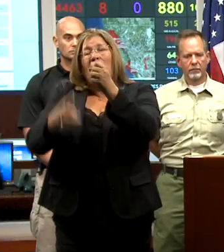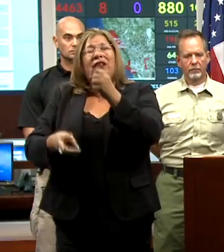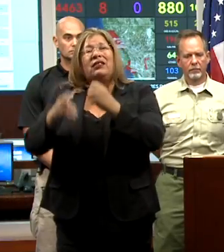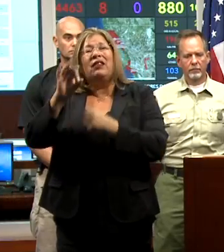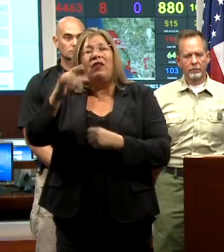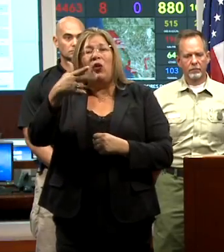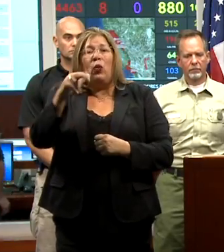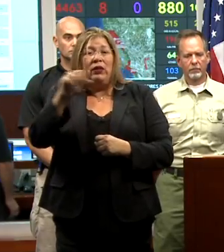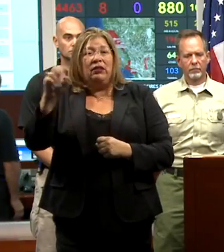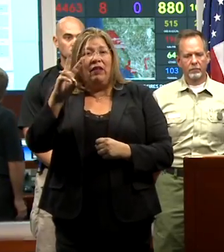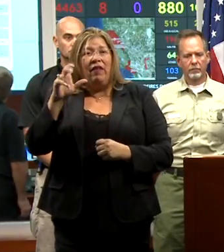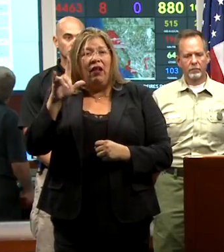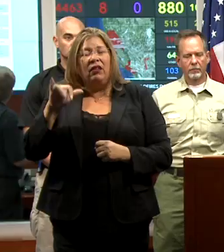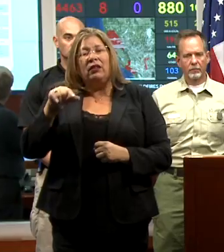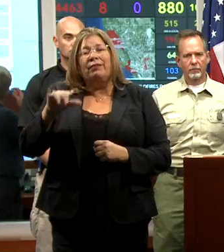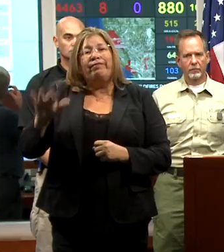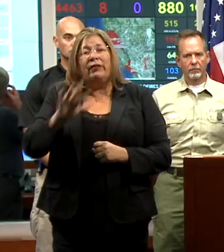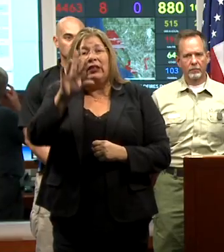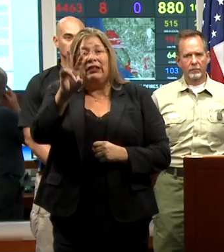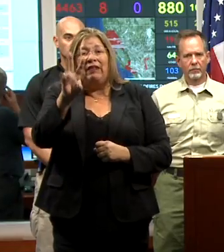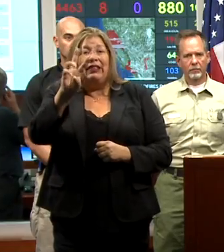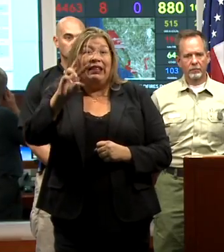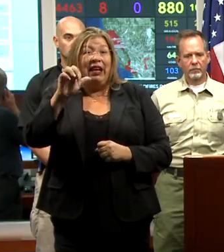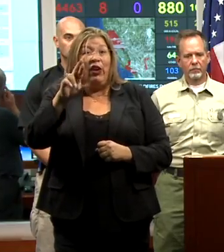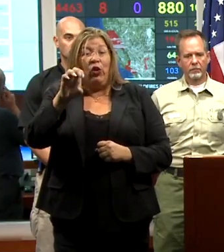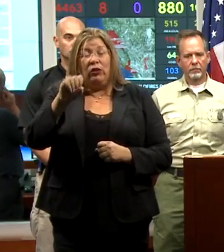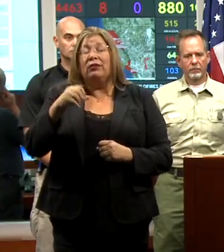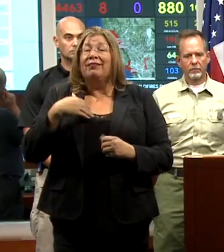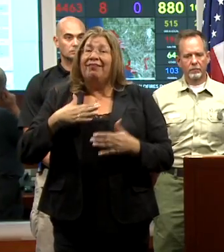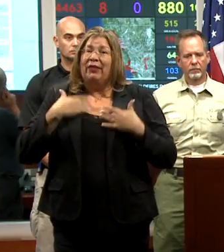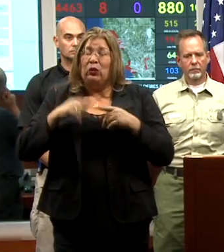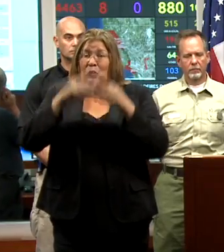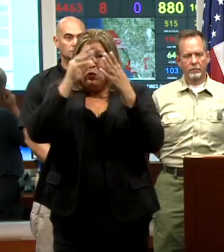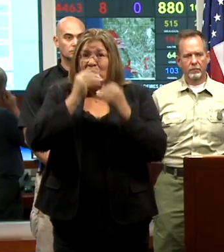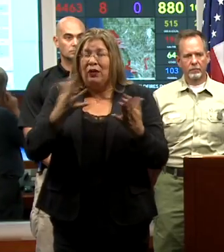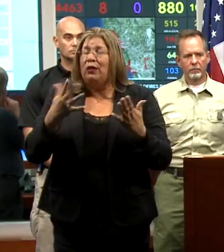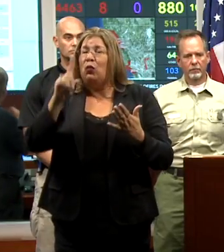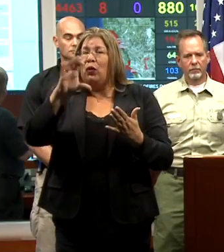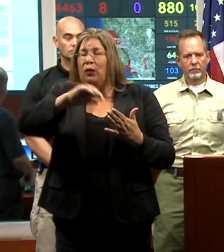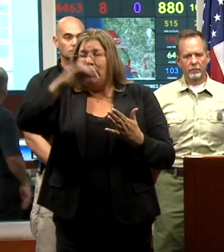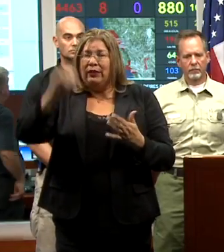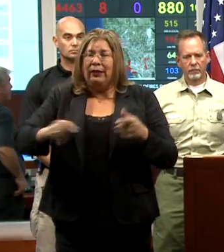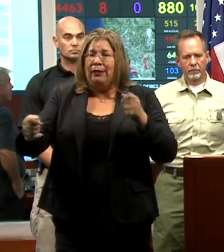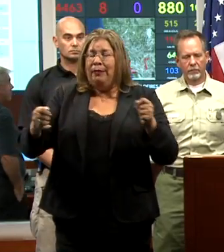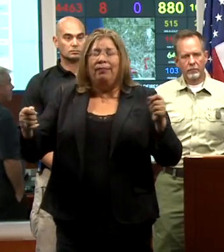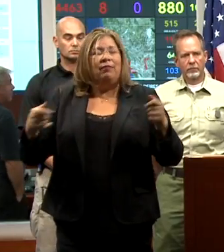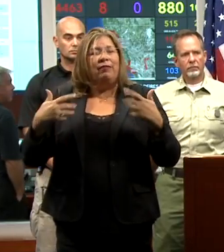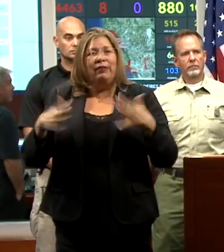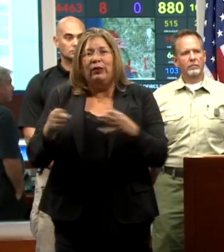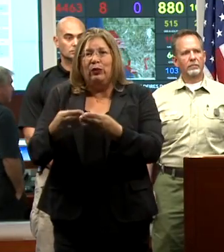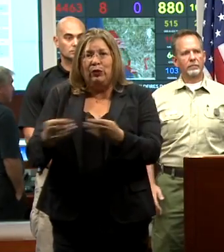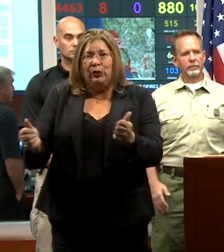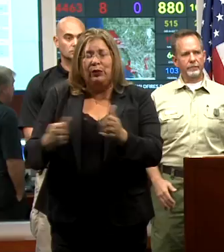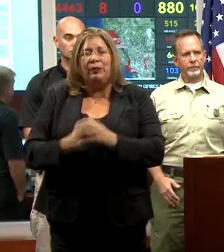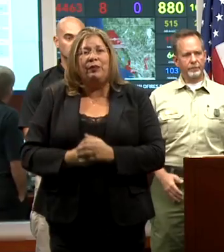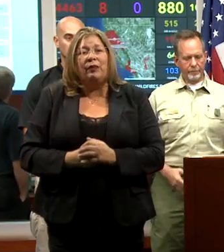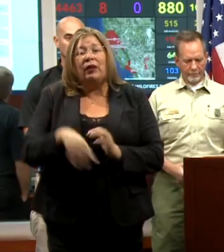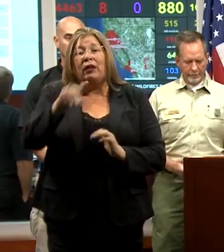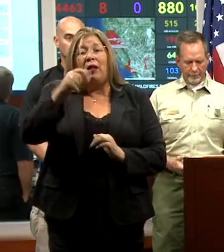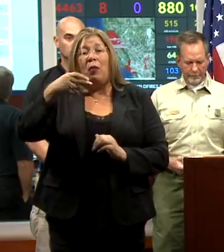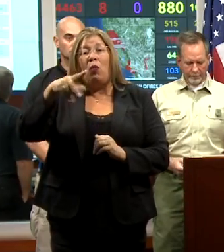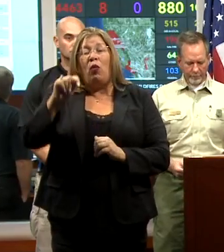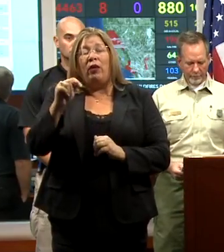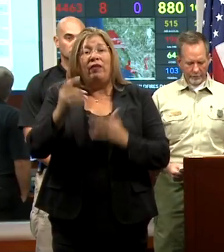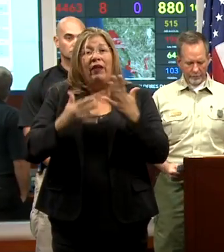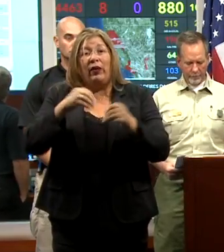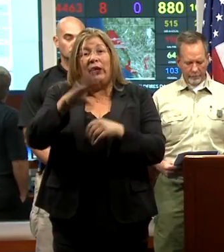Grass Valley is 76 acres, and I'm happy to report this morning is 100% contained. The LaPorte fire in